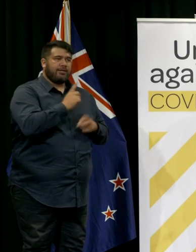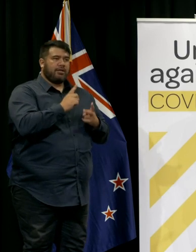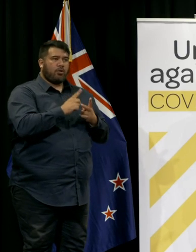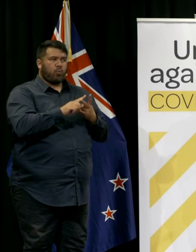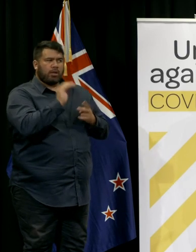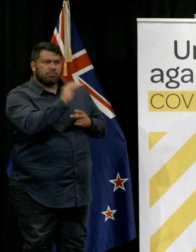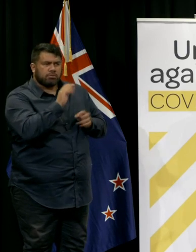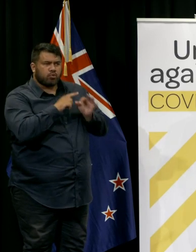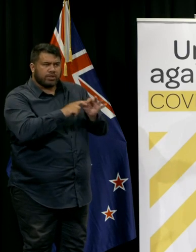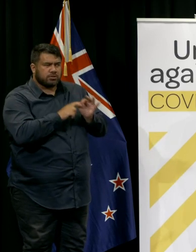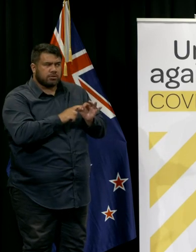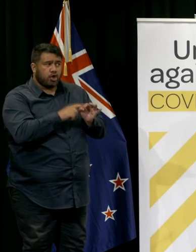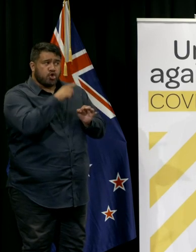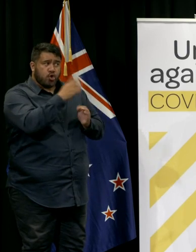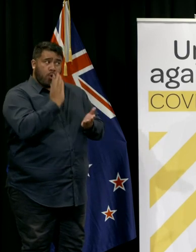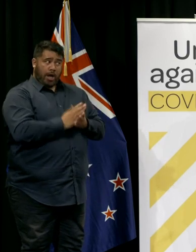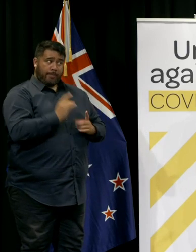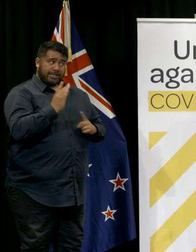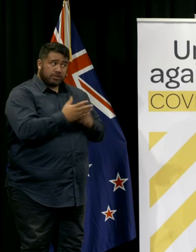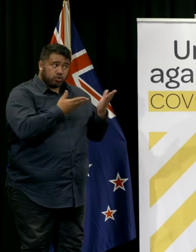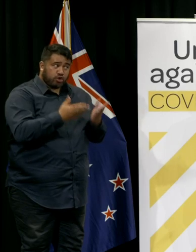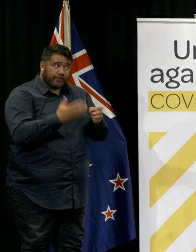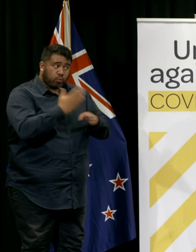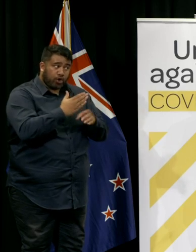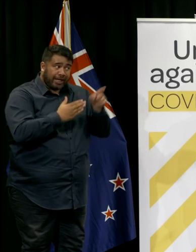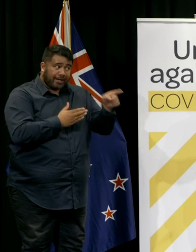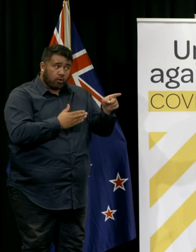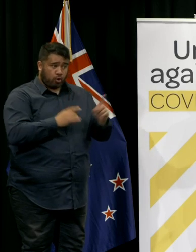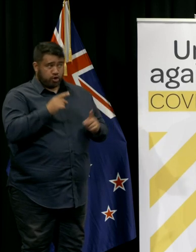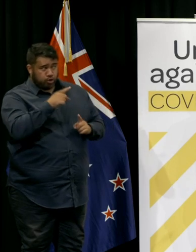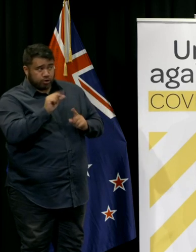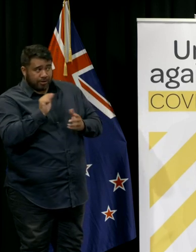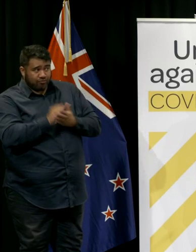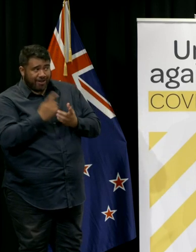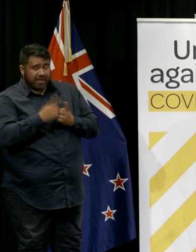about whether or not they're an essential service or they're going about essential things.